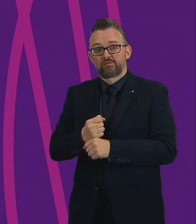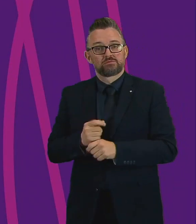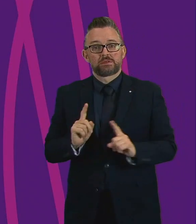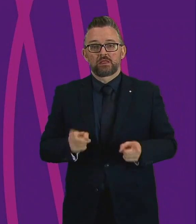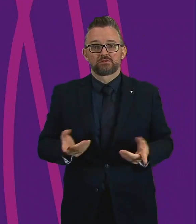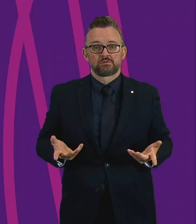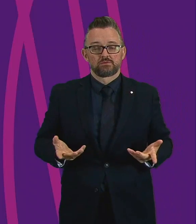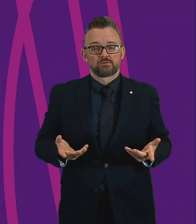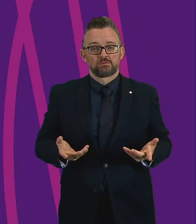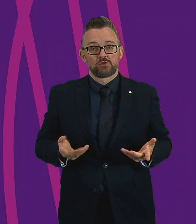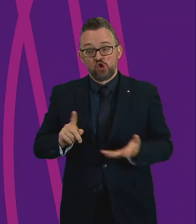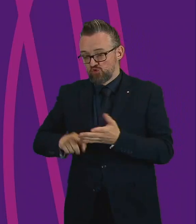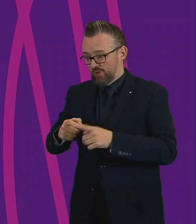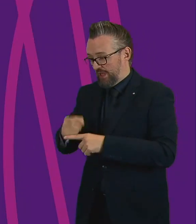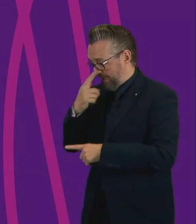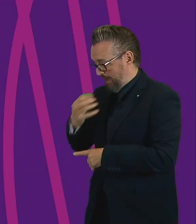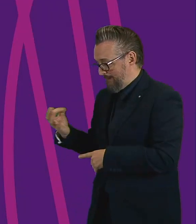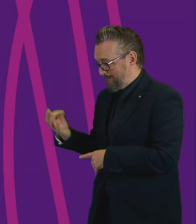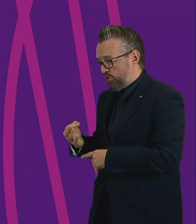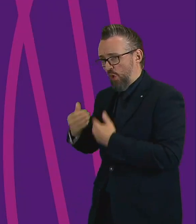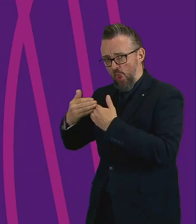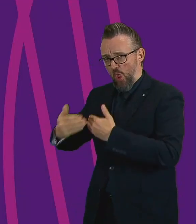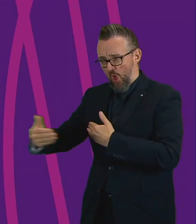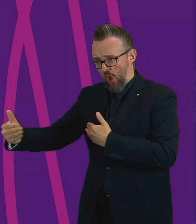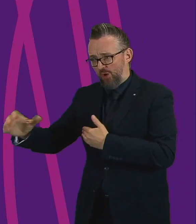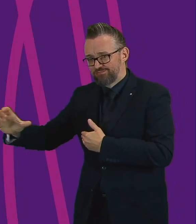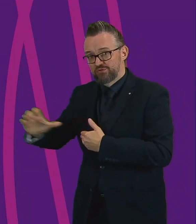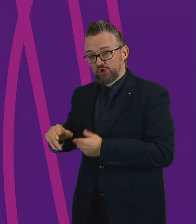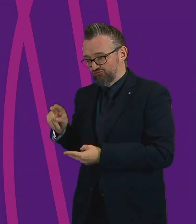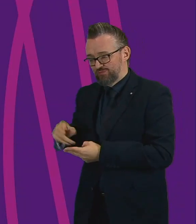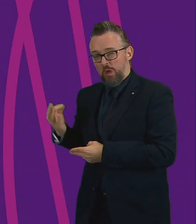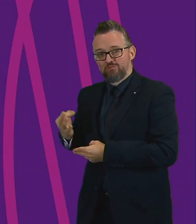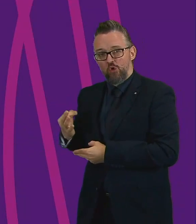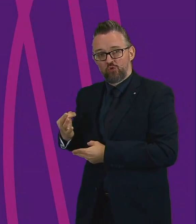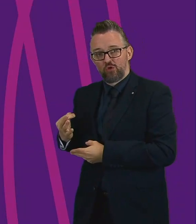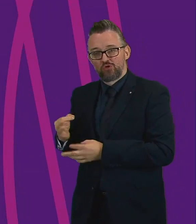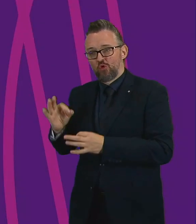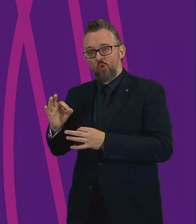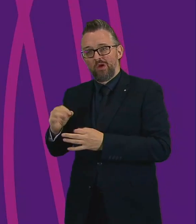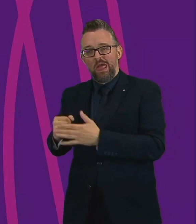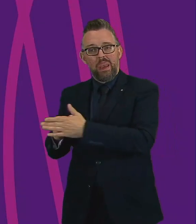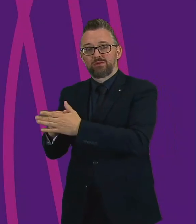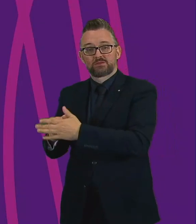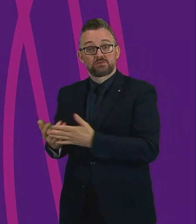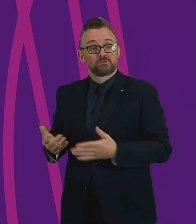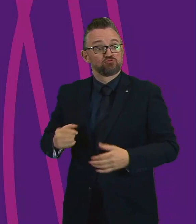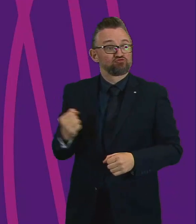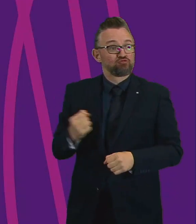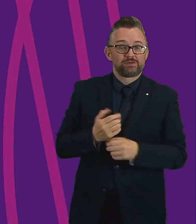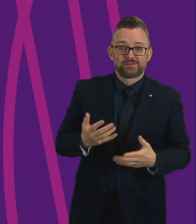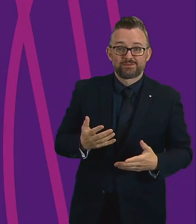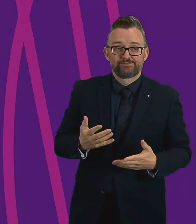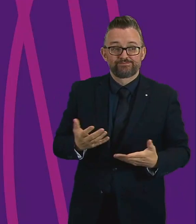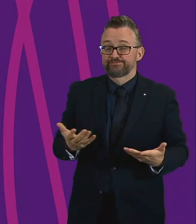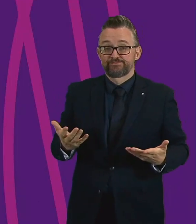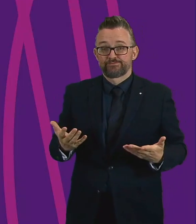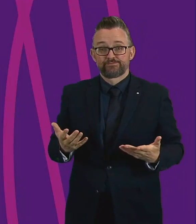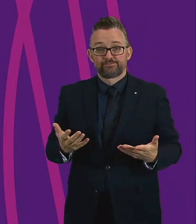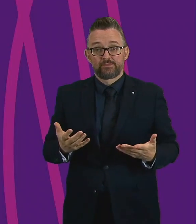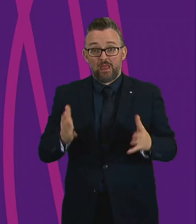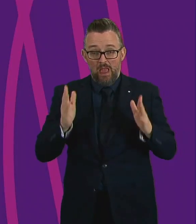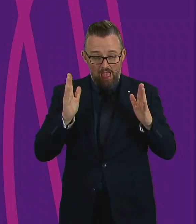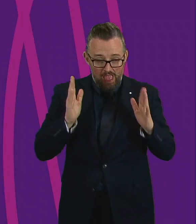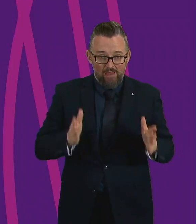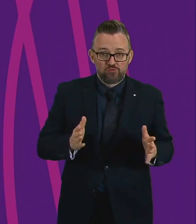can't. The UK can borrow long-term, cheaply, with no binding limits. The Scottish Government, by contrast, has